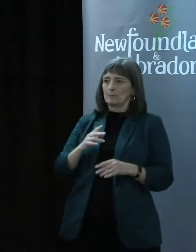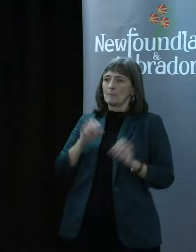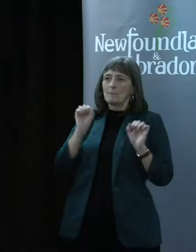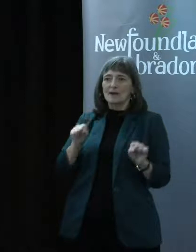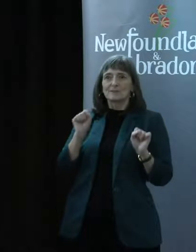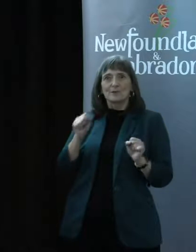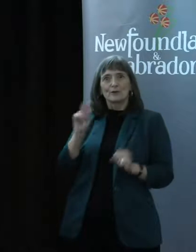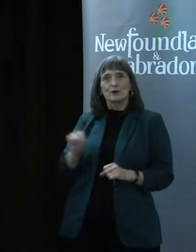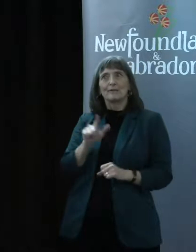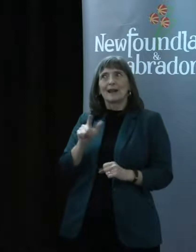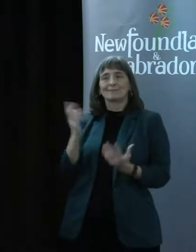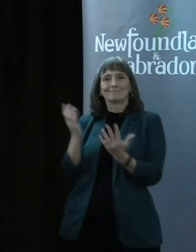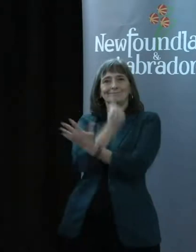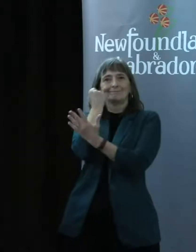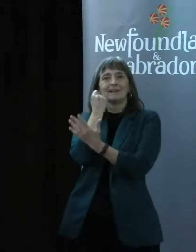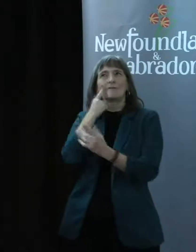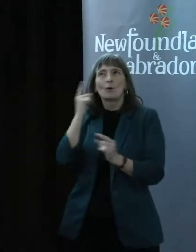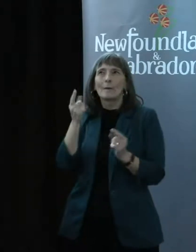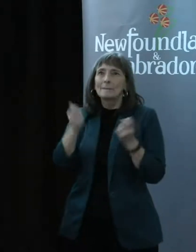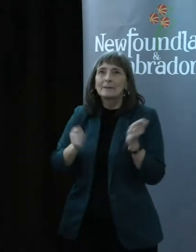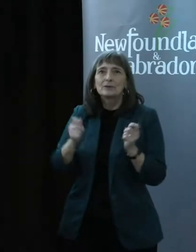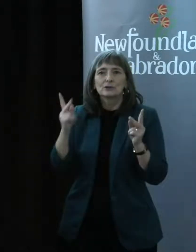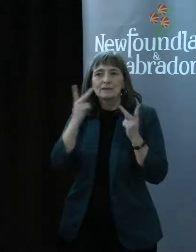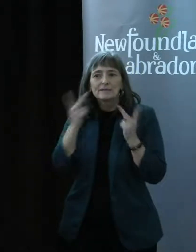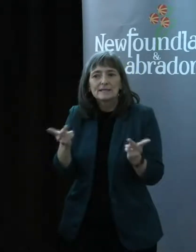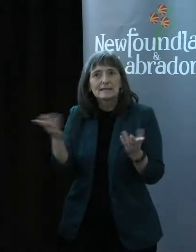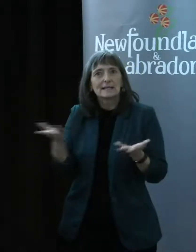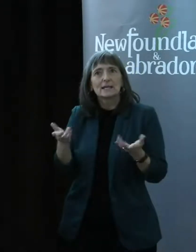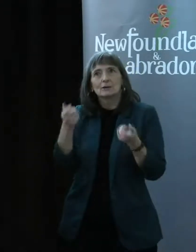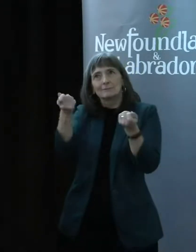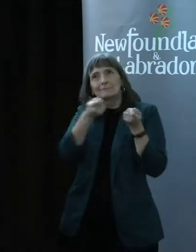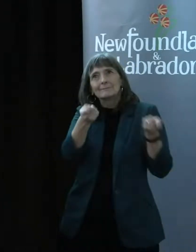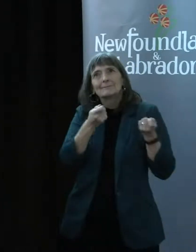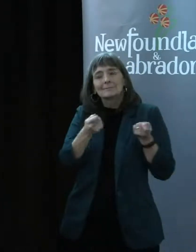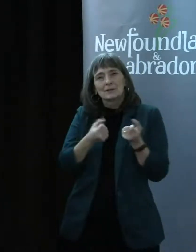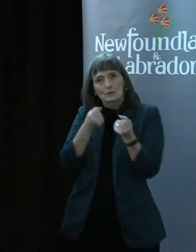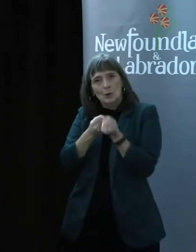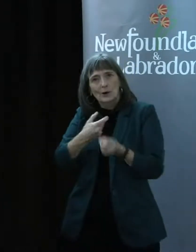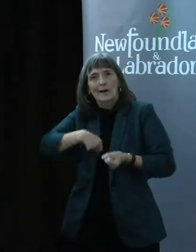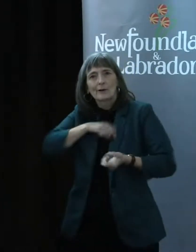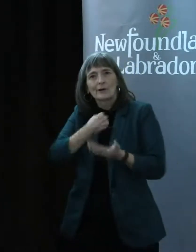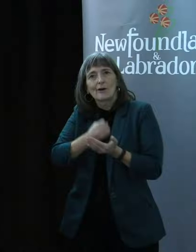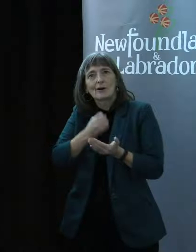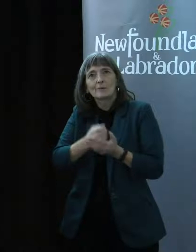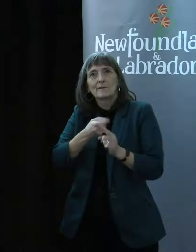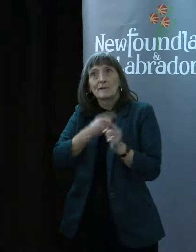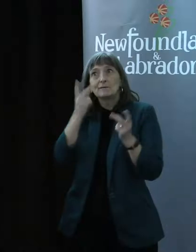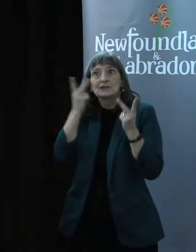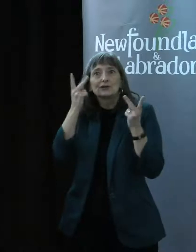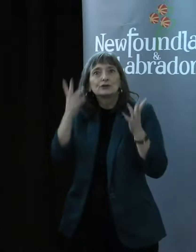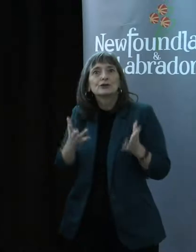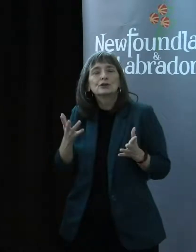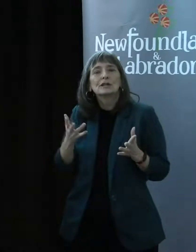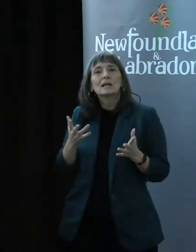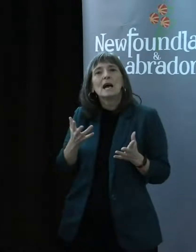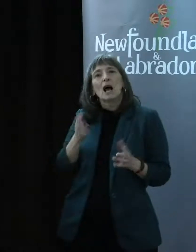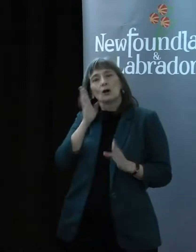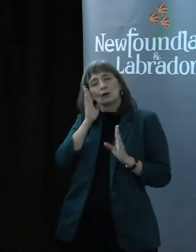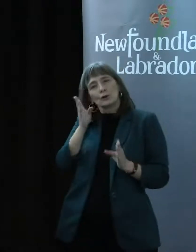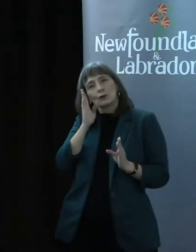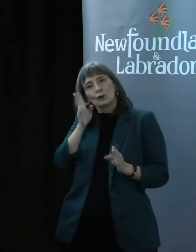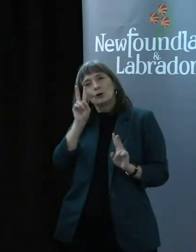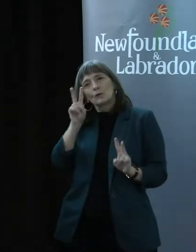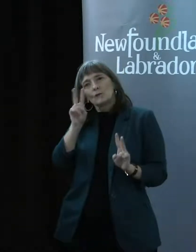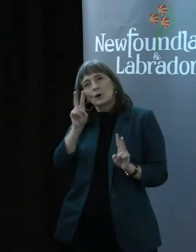Labrador as a tourism destination and supporting our visitor economy. I look forward to working with you all as we move forward